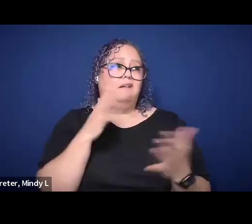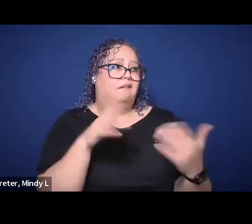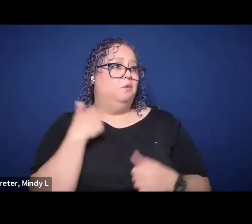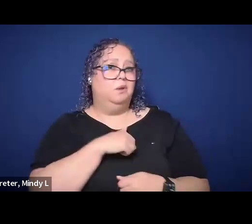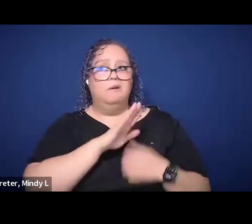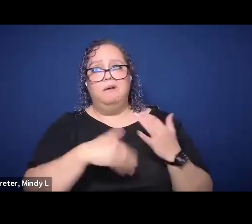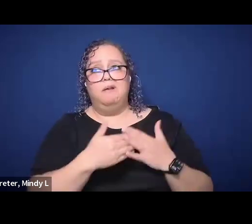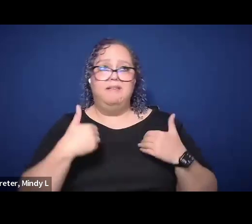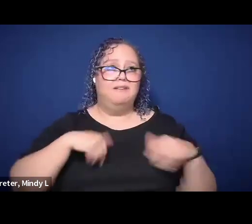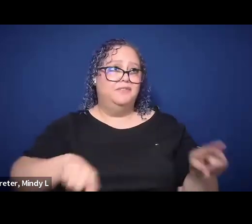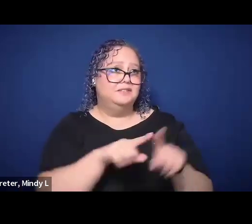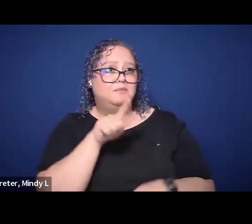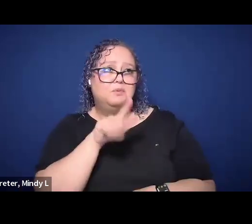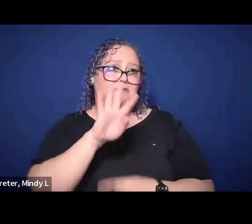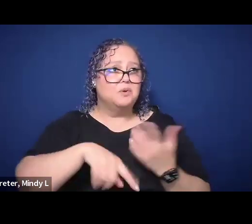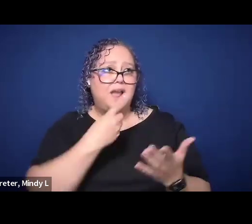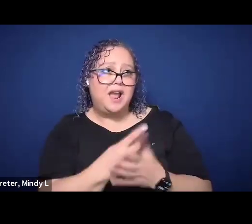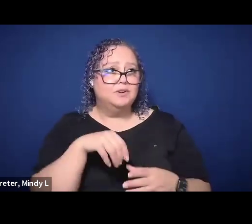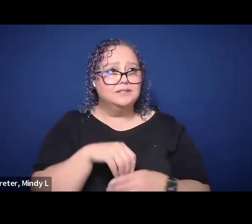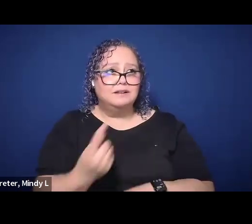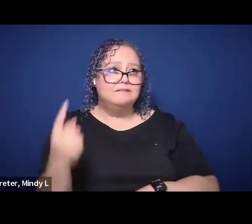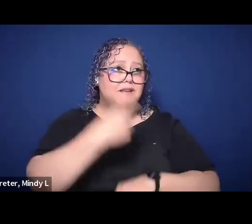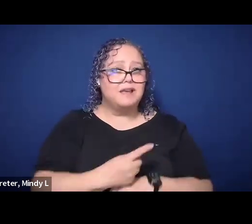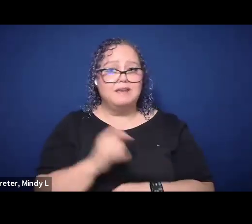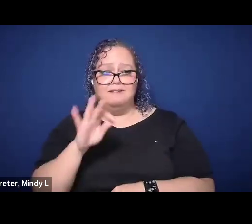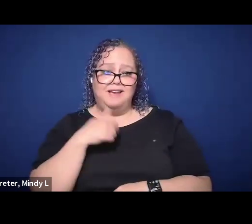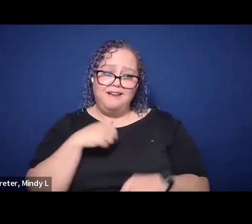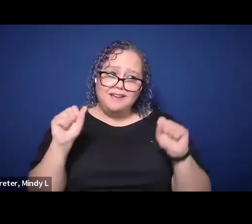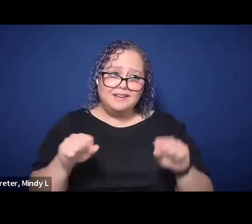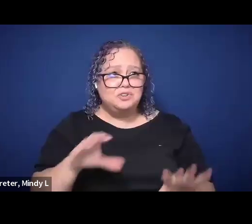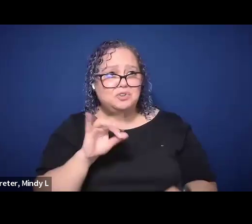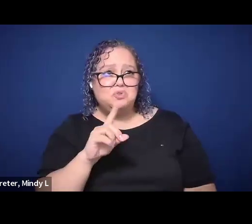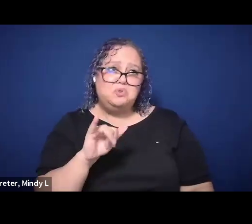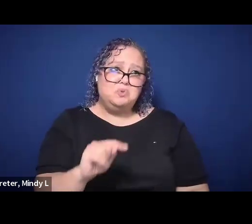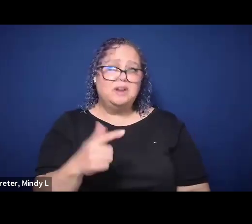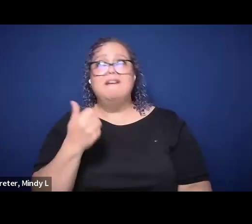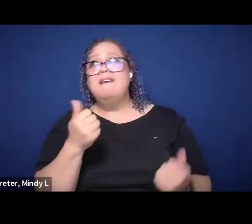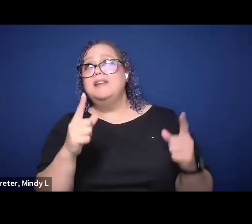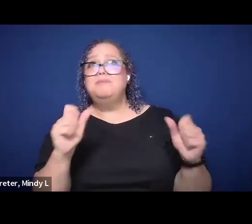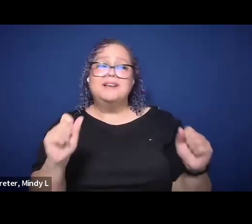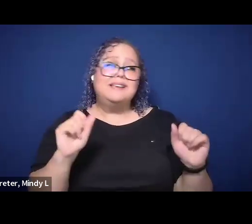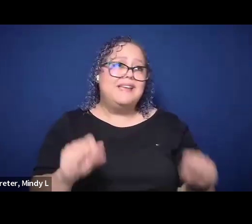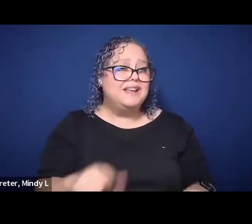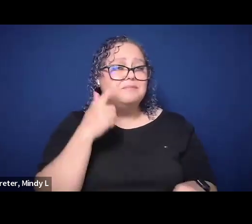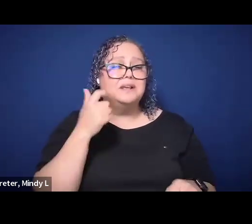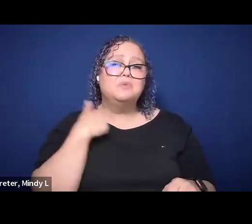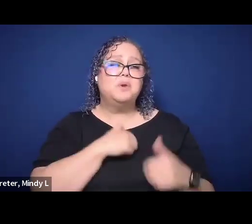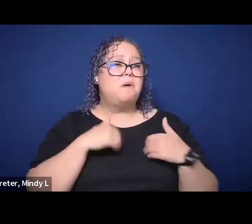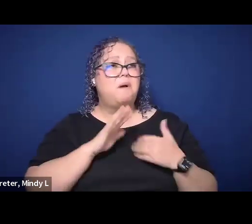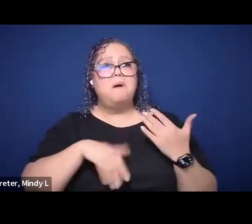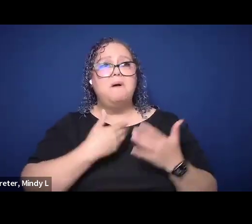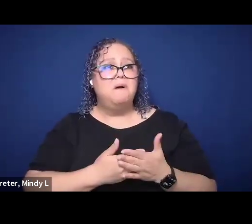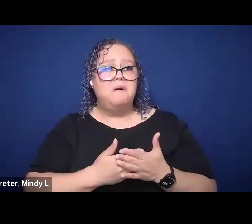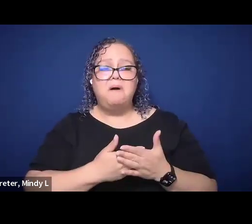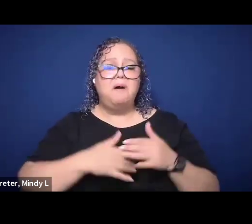day. If I can do this, anyone can do it because we all have the same amount of time. And I was the